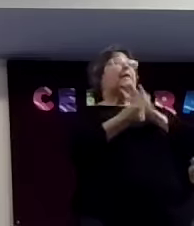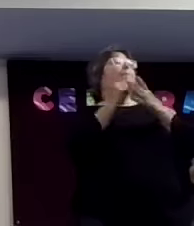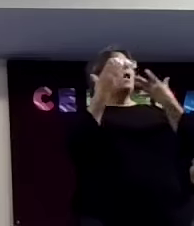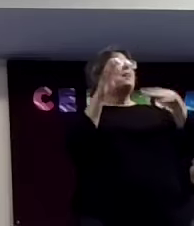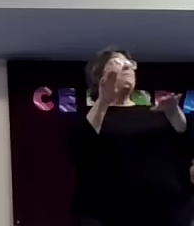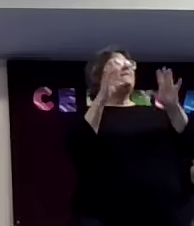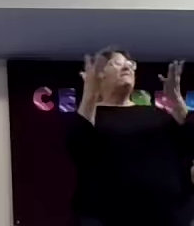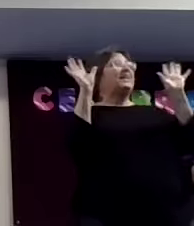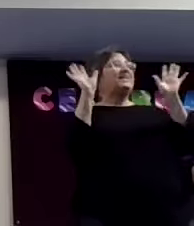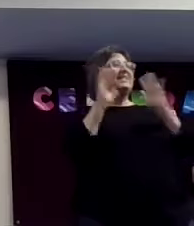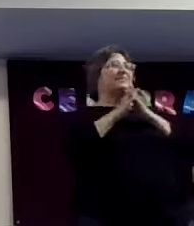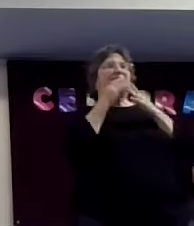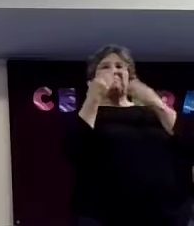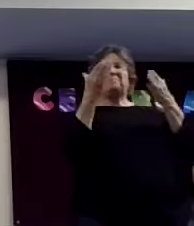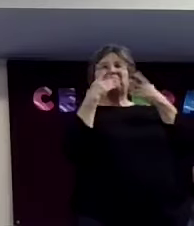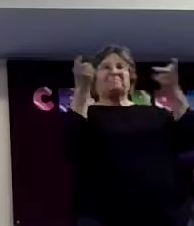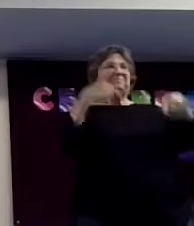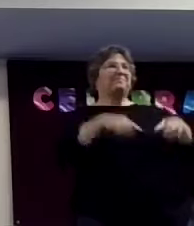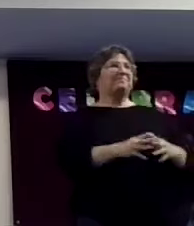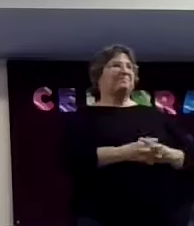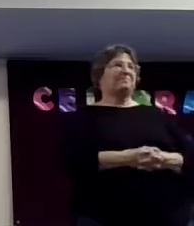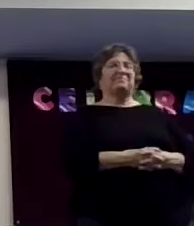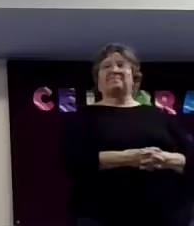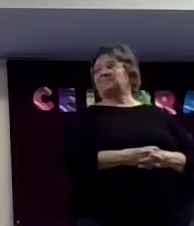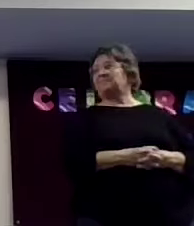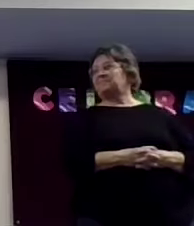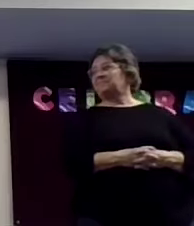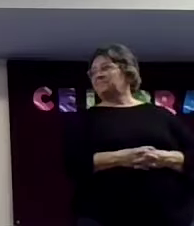All right, thank you very much.